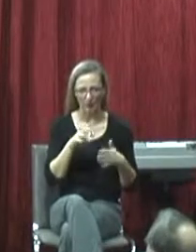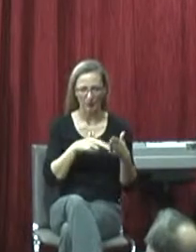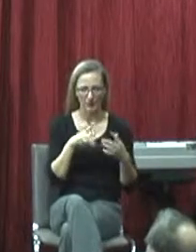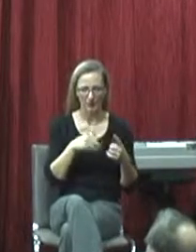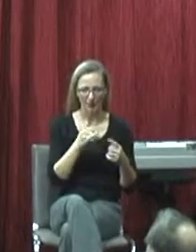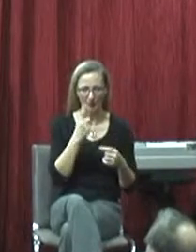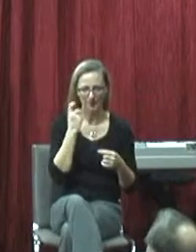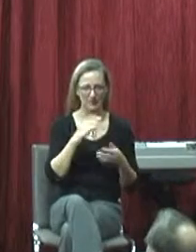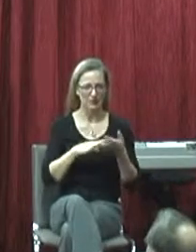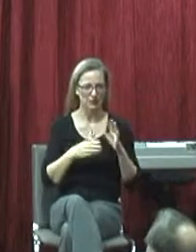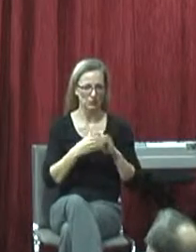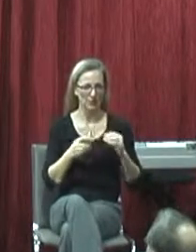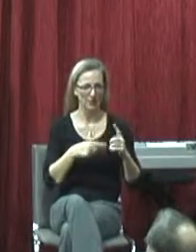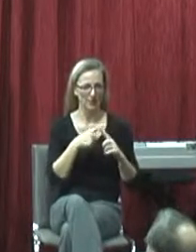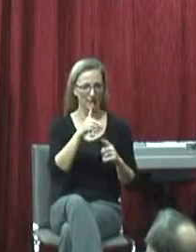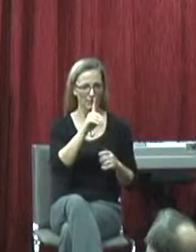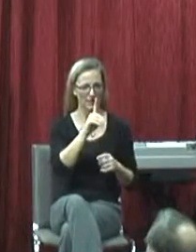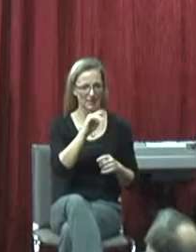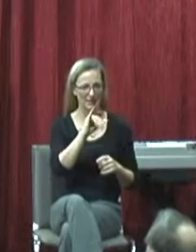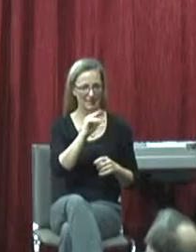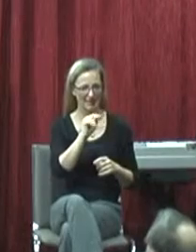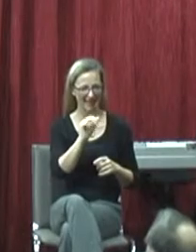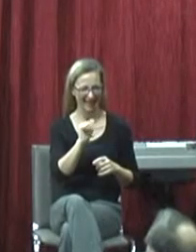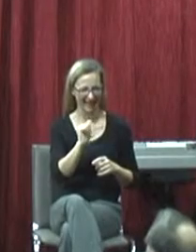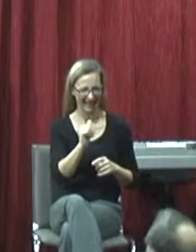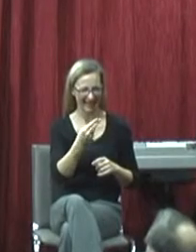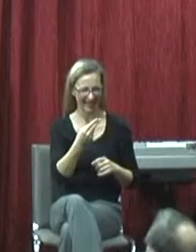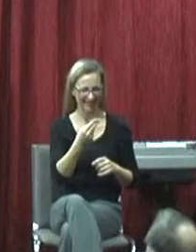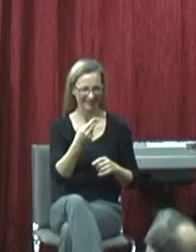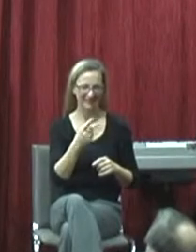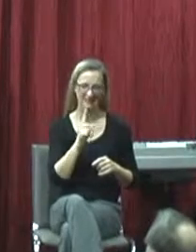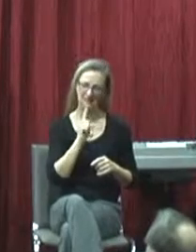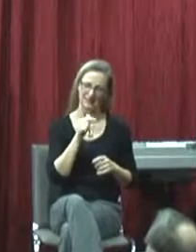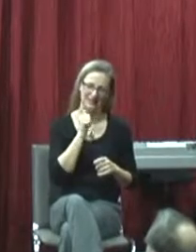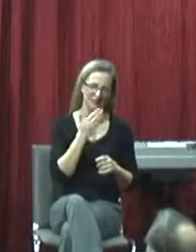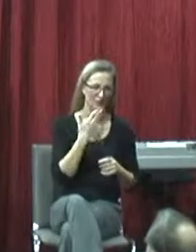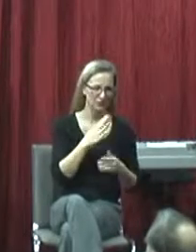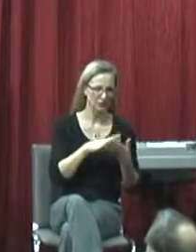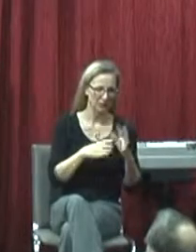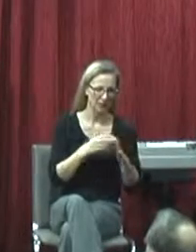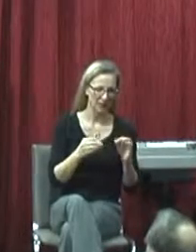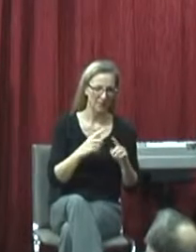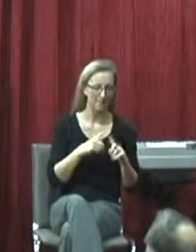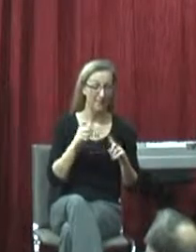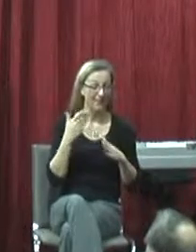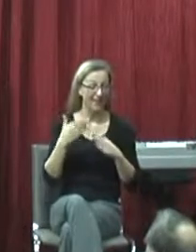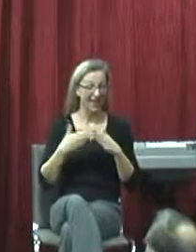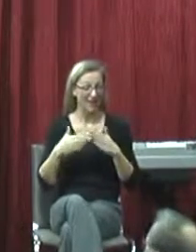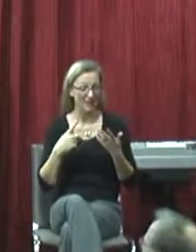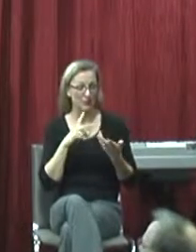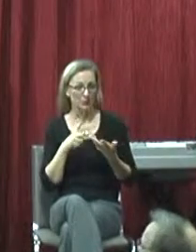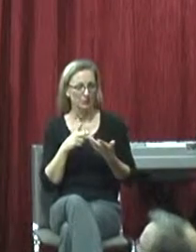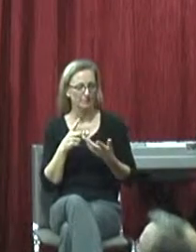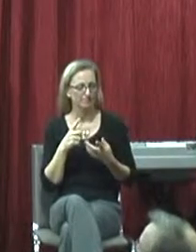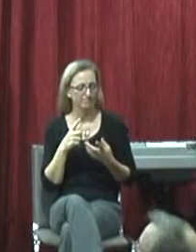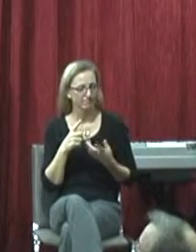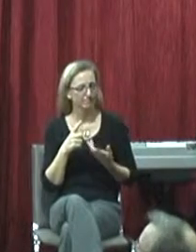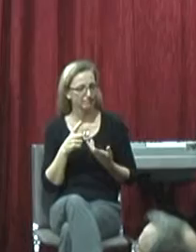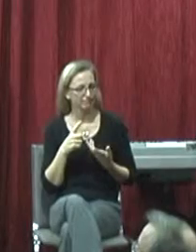story. But at the end of the story, I just was struck by something, and we'll get to that. So let me give you a little bit of background